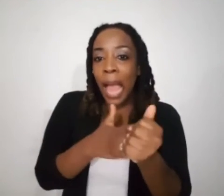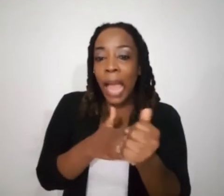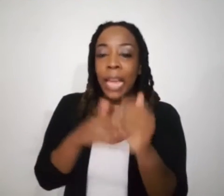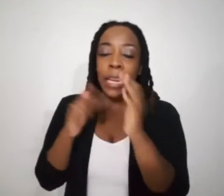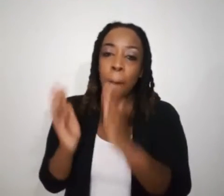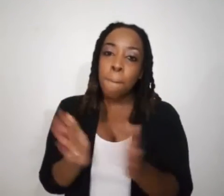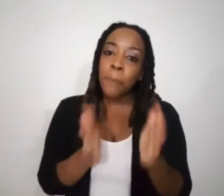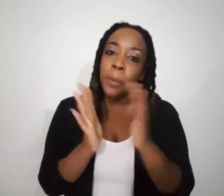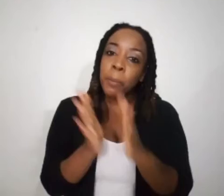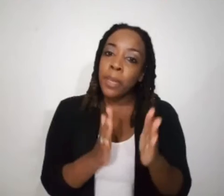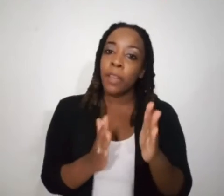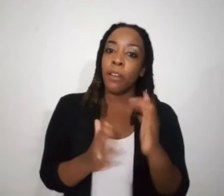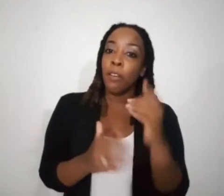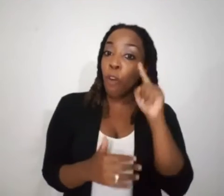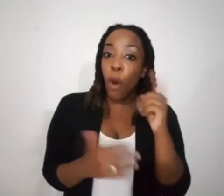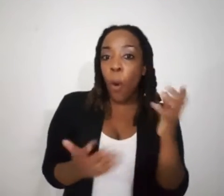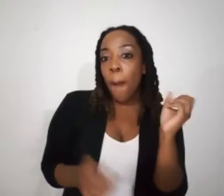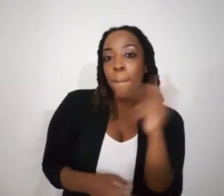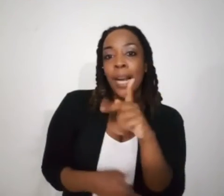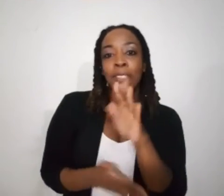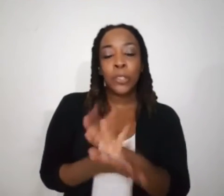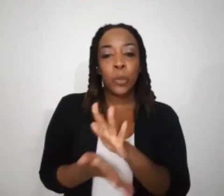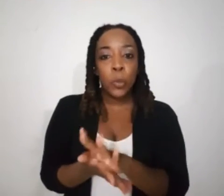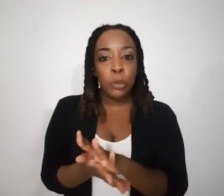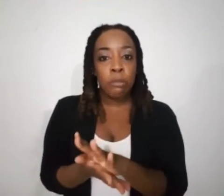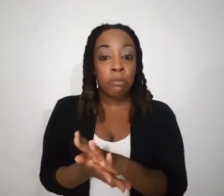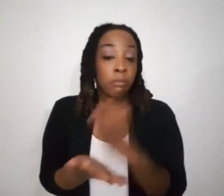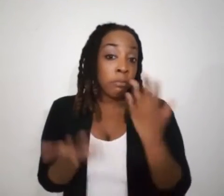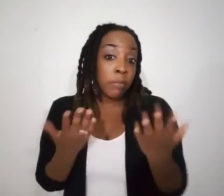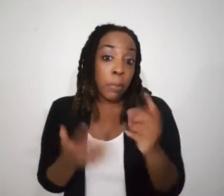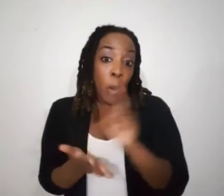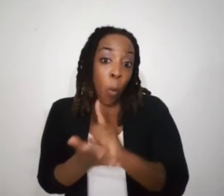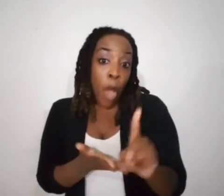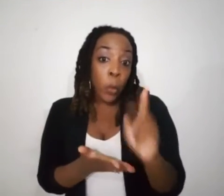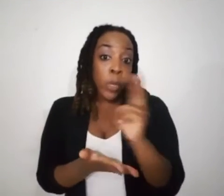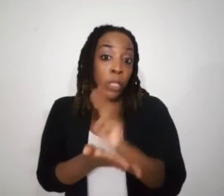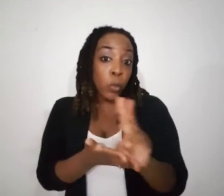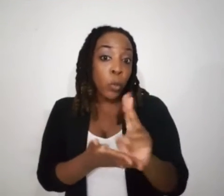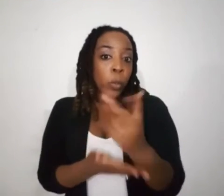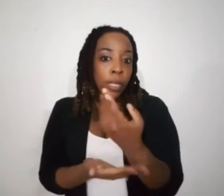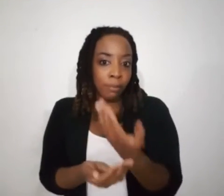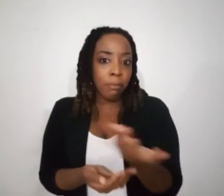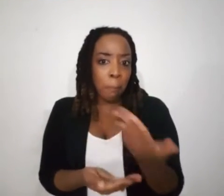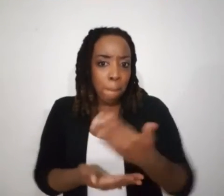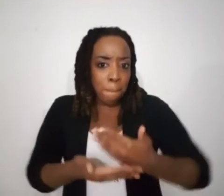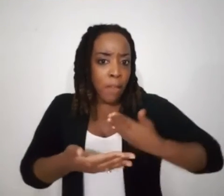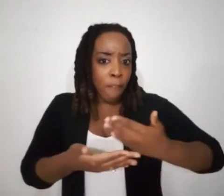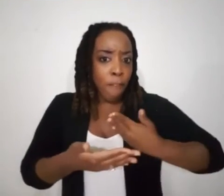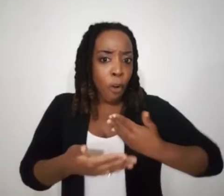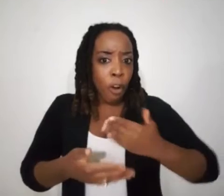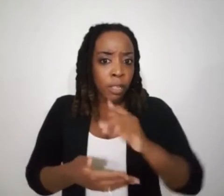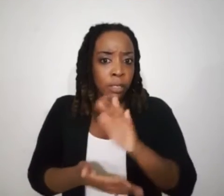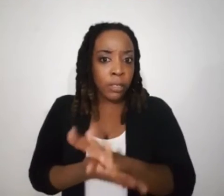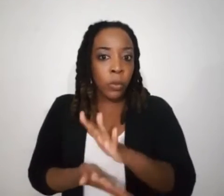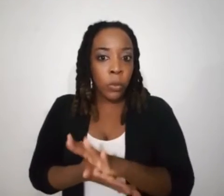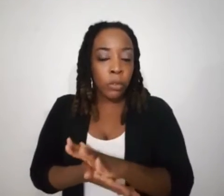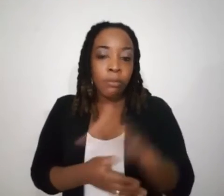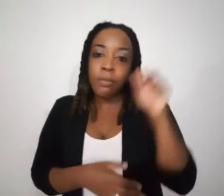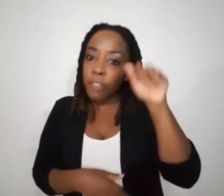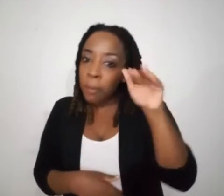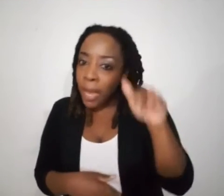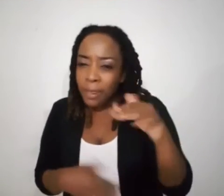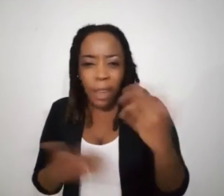start telling them a week or two before. We need to start reminding them about school, about what happens at